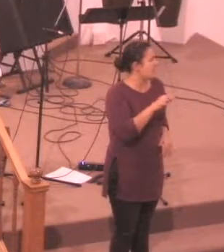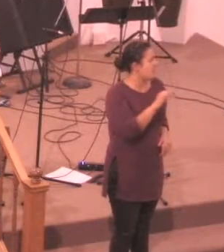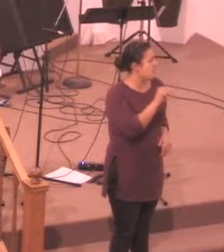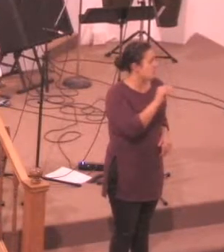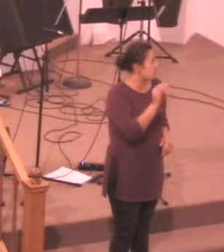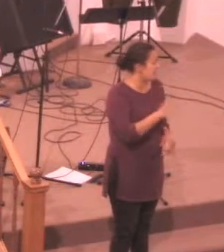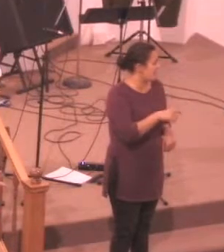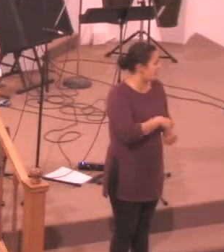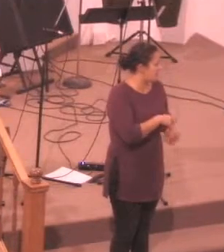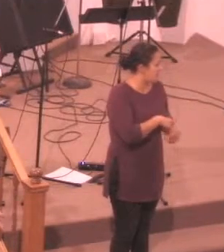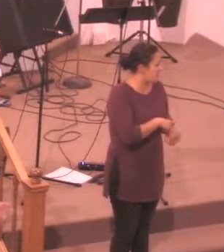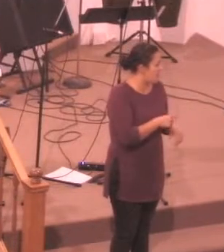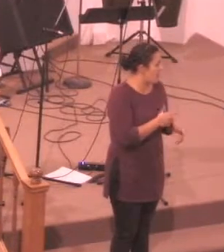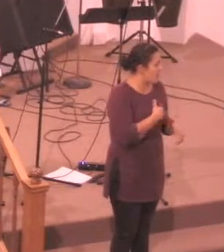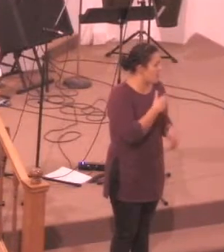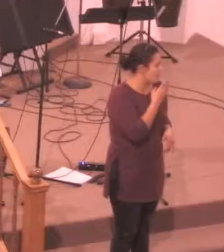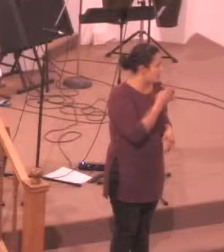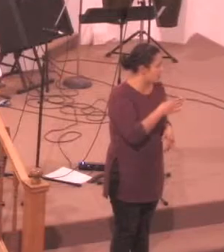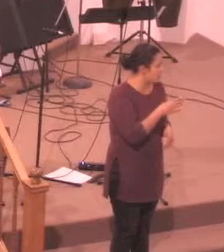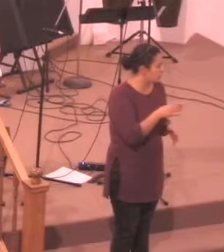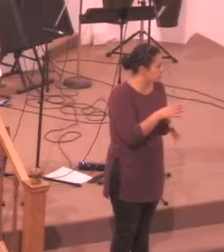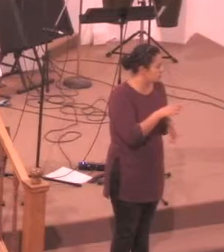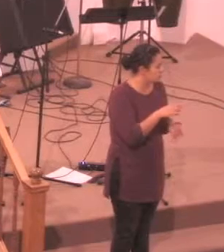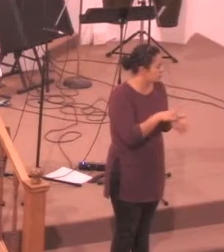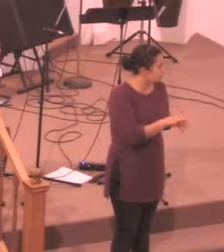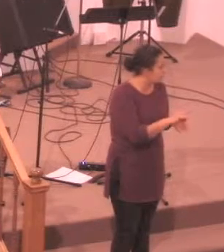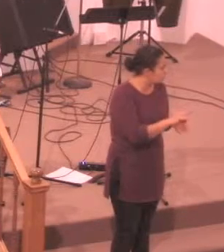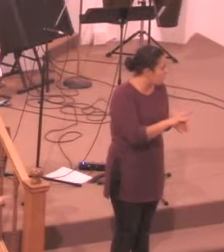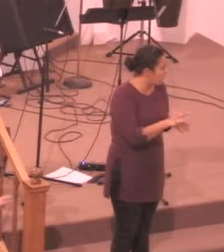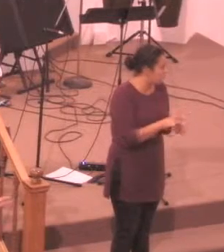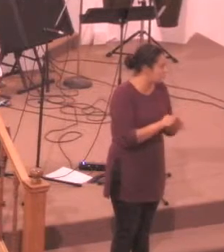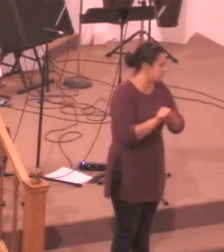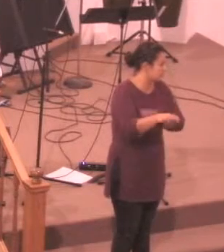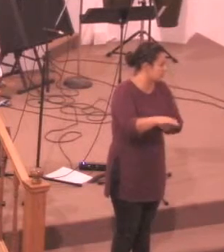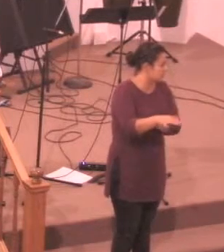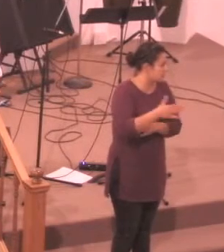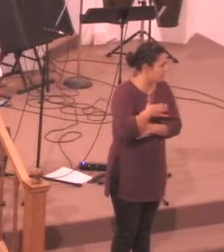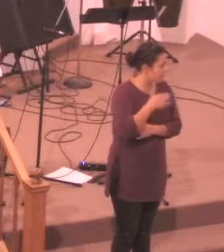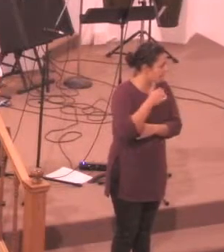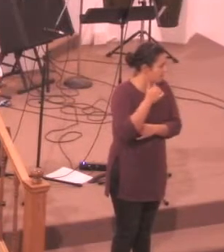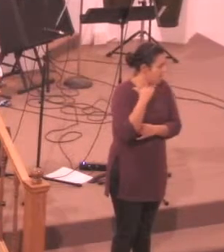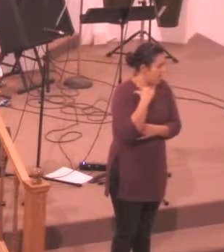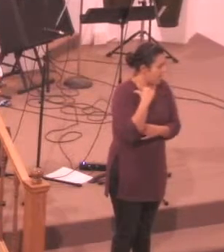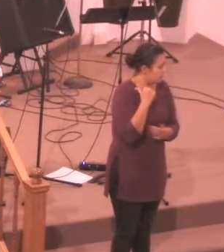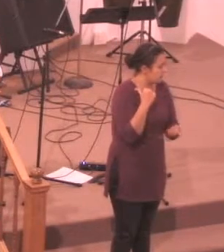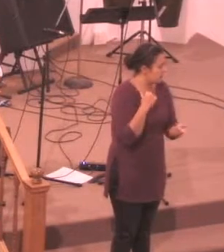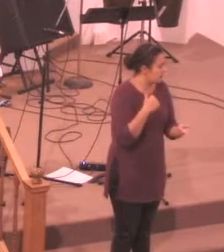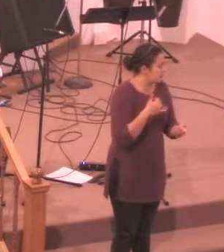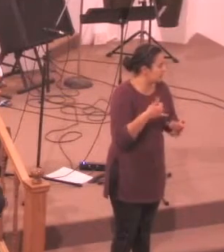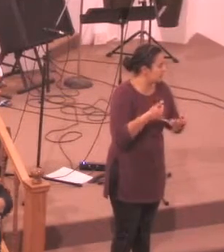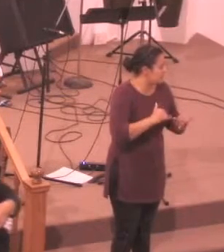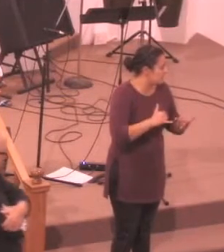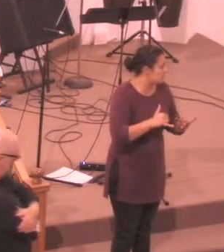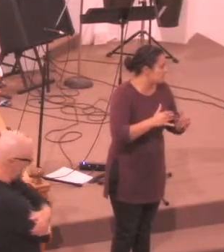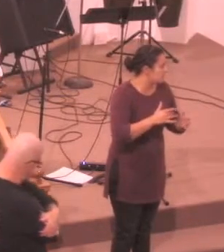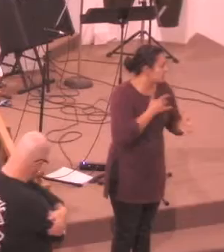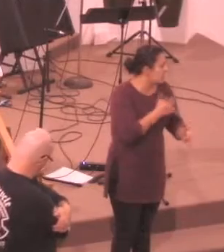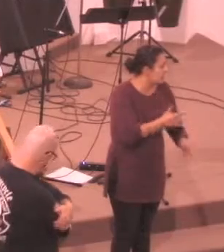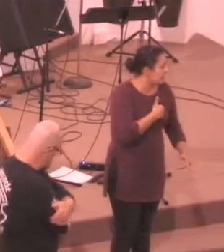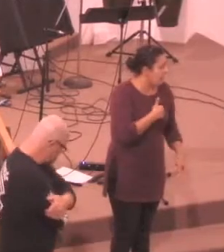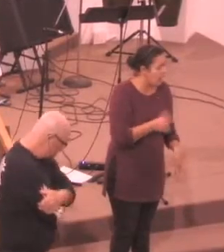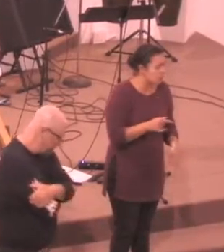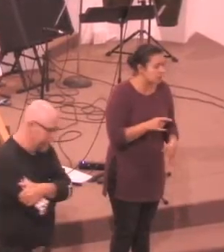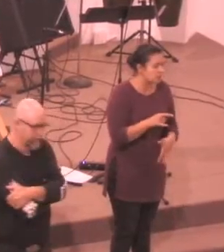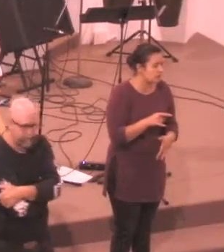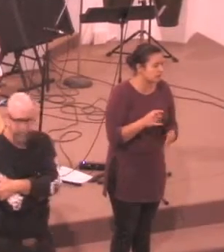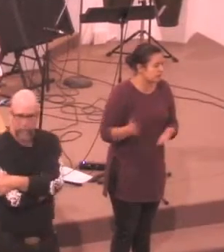a bag that I have to check. I always bring carry-on stuff, so I'm on and off and away I go. So get all my stuff sitting up in the